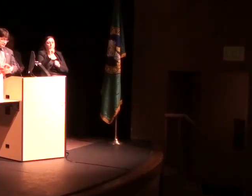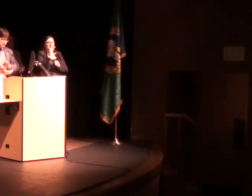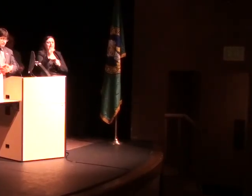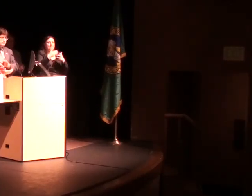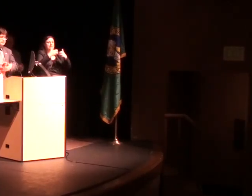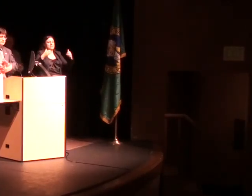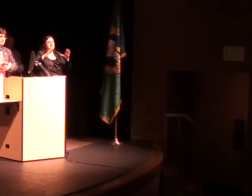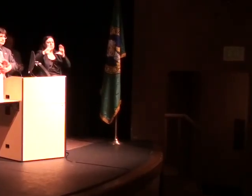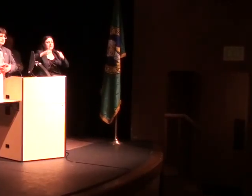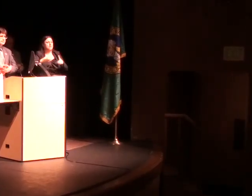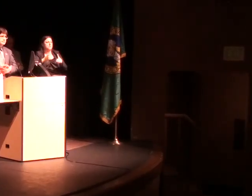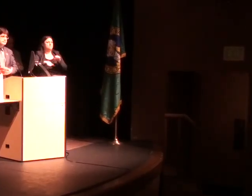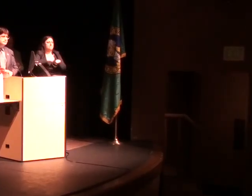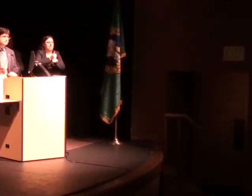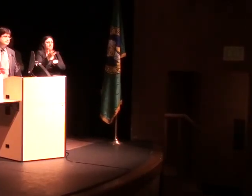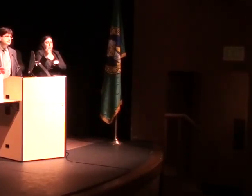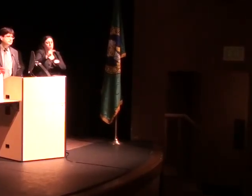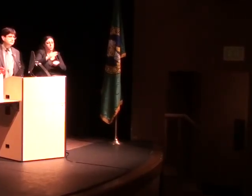back for it.